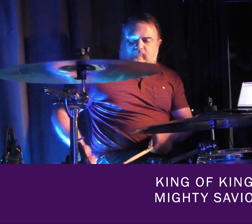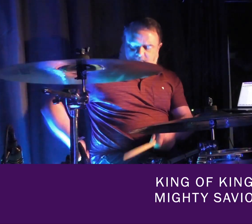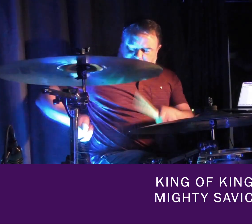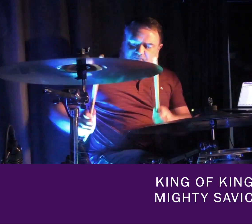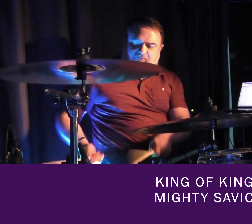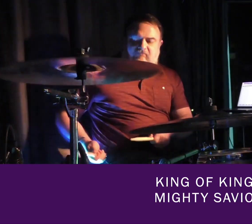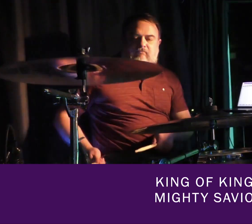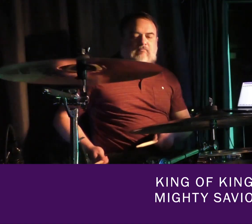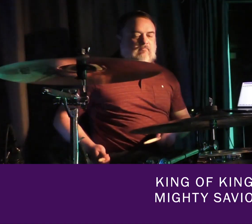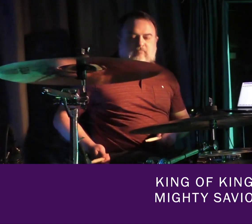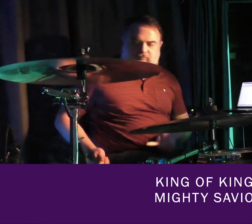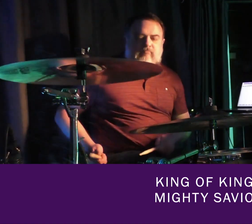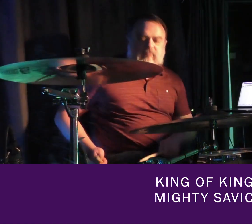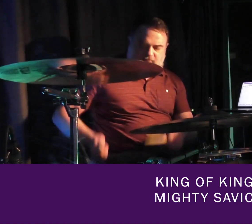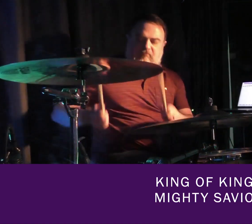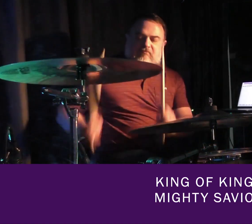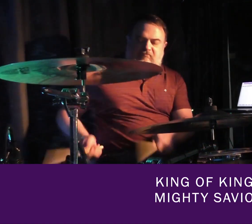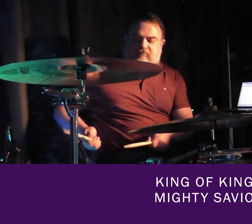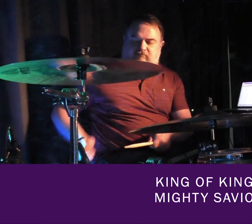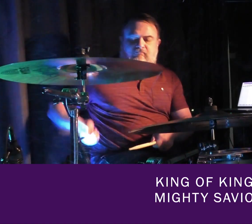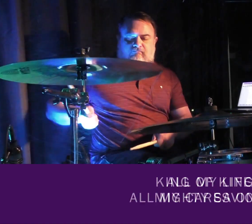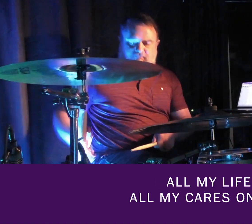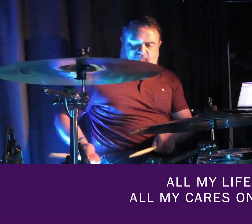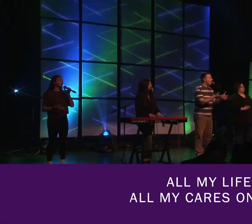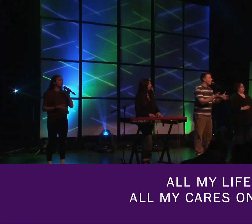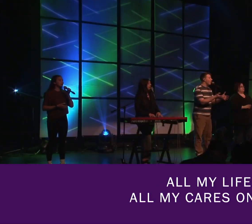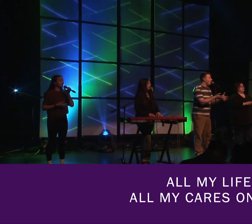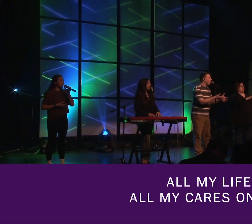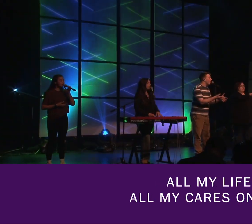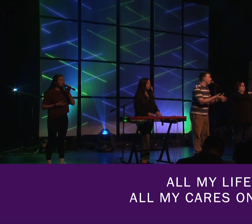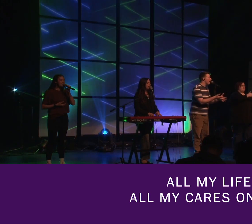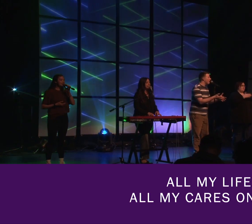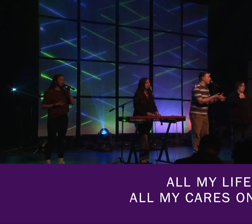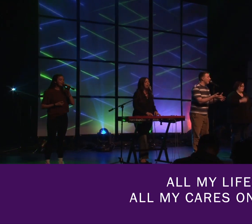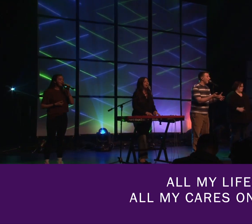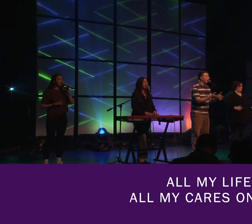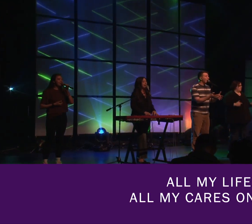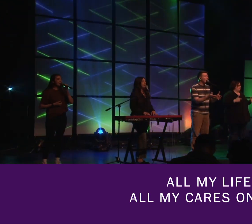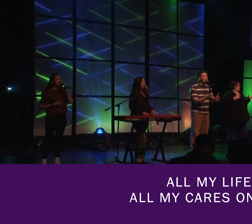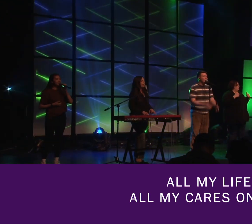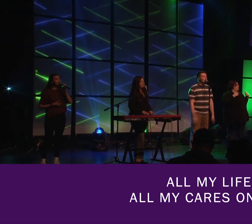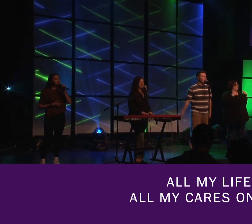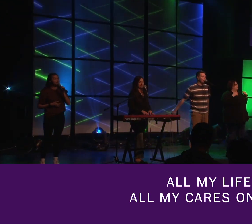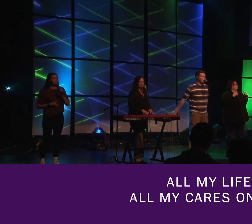Kings, mighty Savior, all my